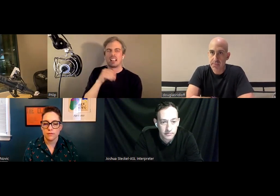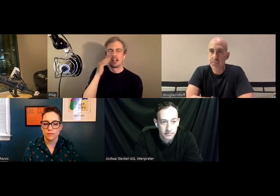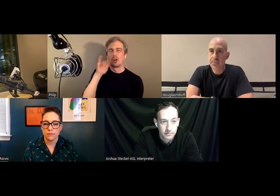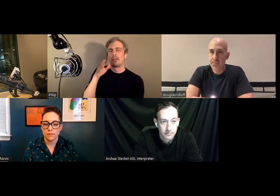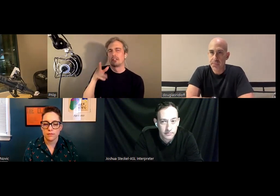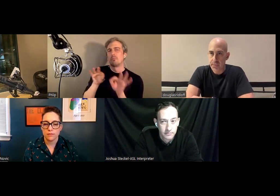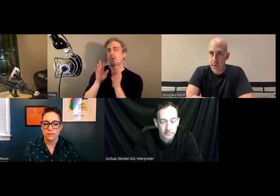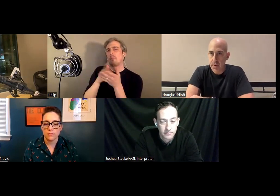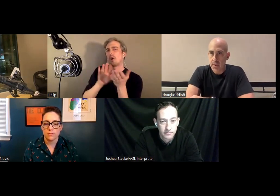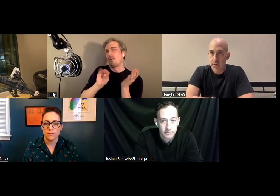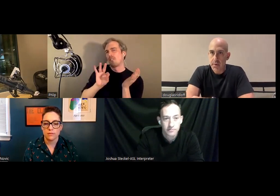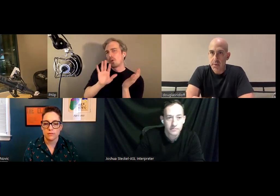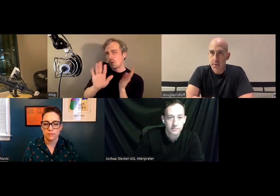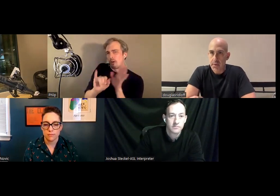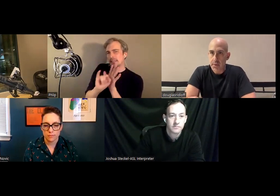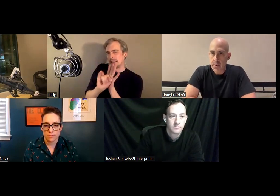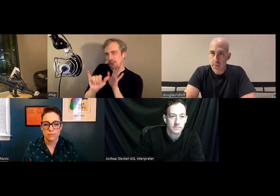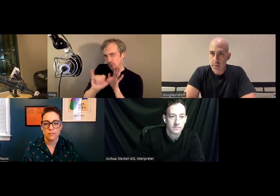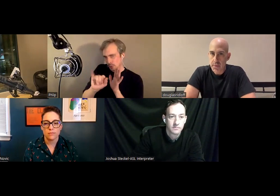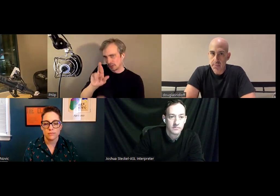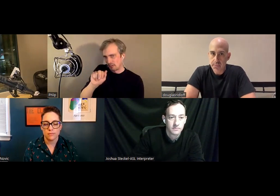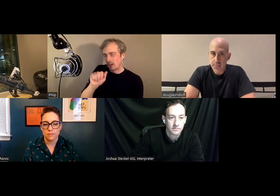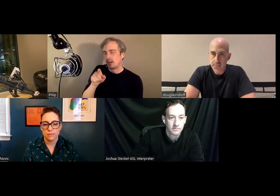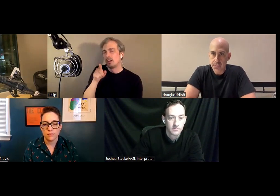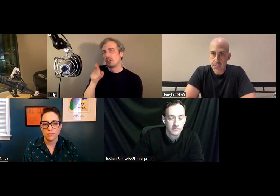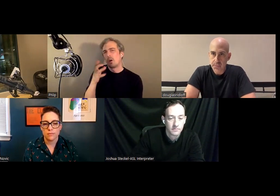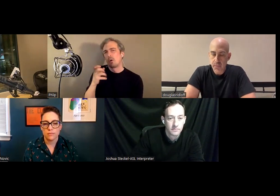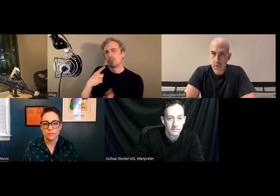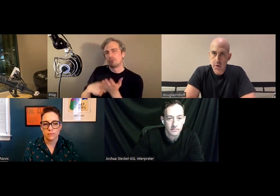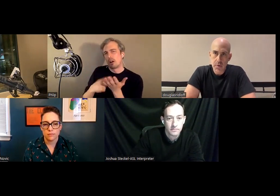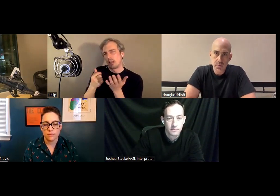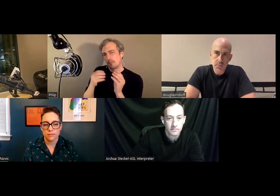part of your identity. And I want to talk a little bit about